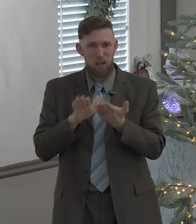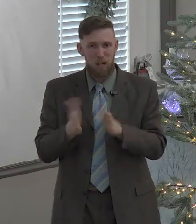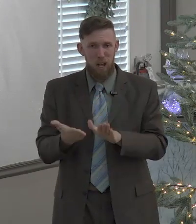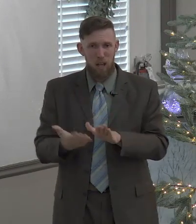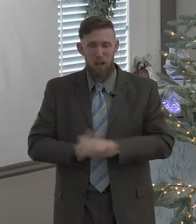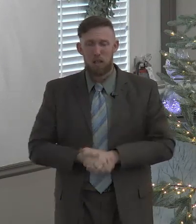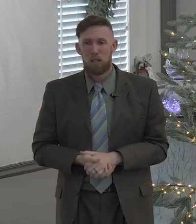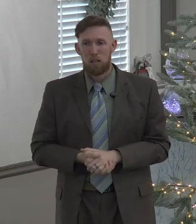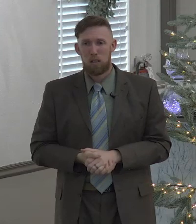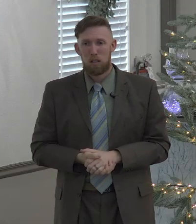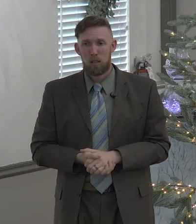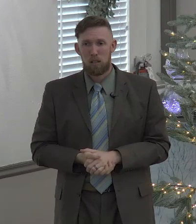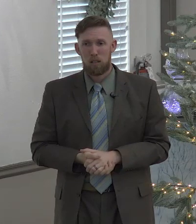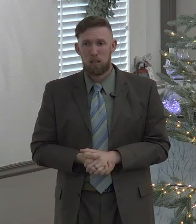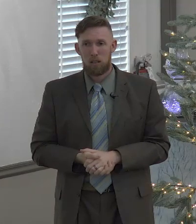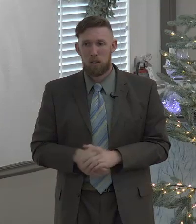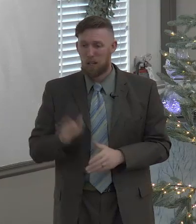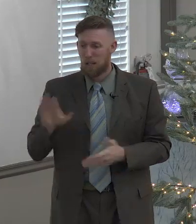But his little girl's dying.